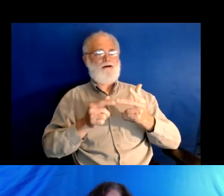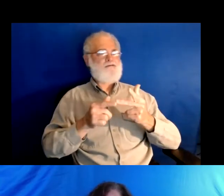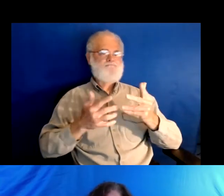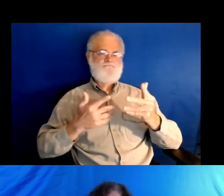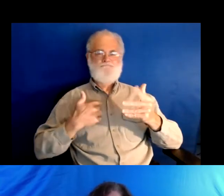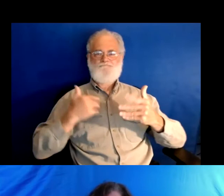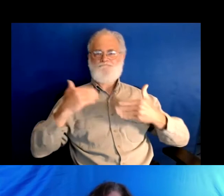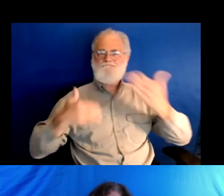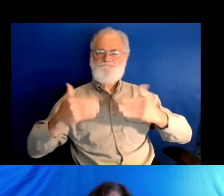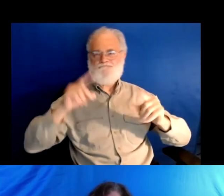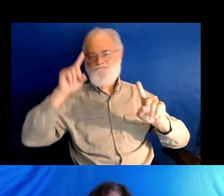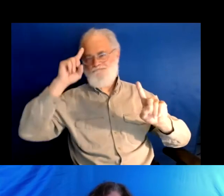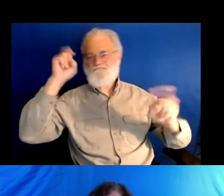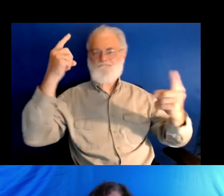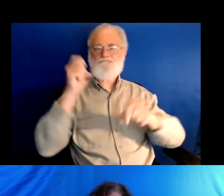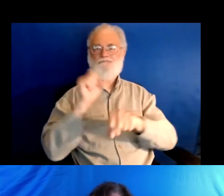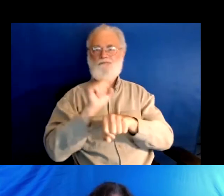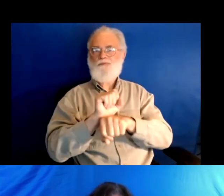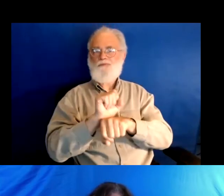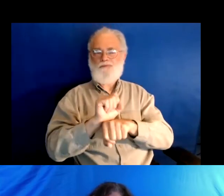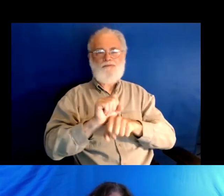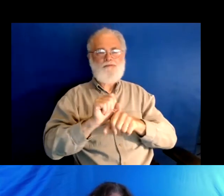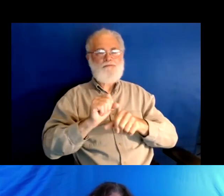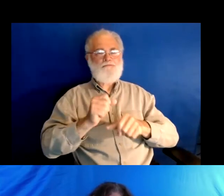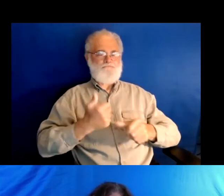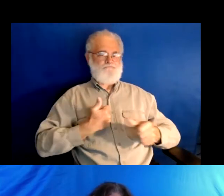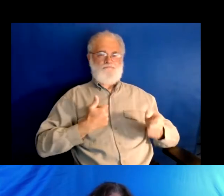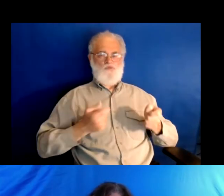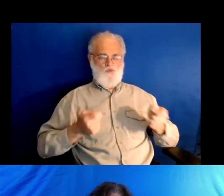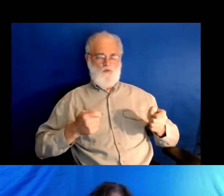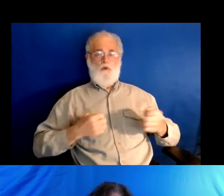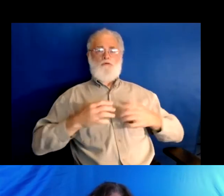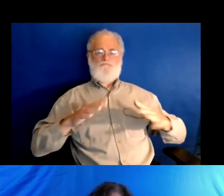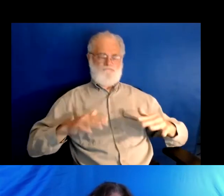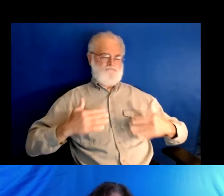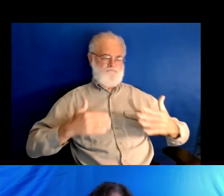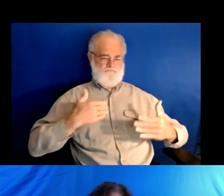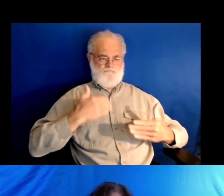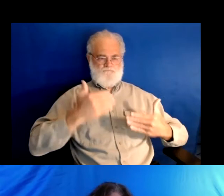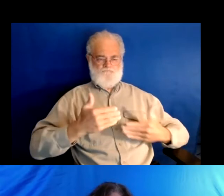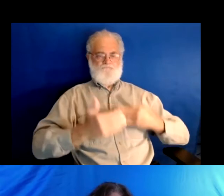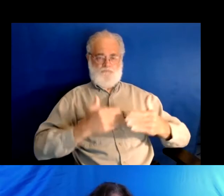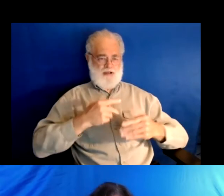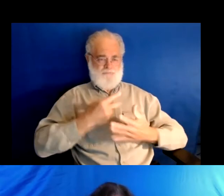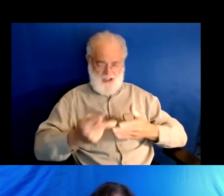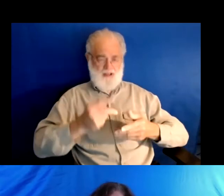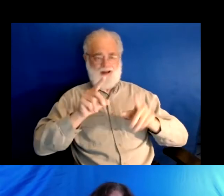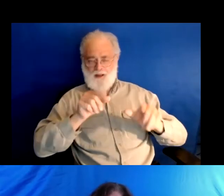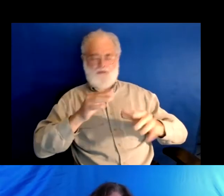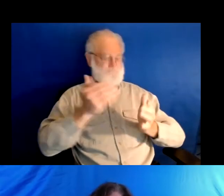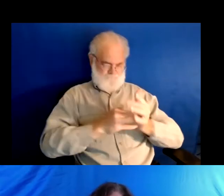I can. And then they can process and work and